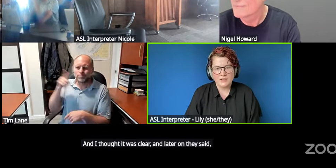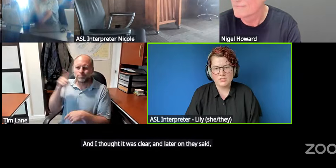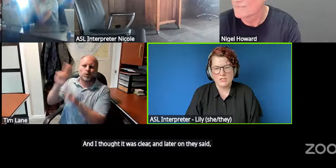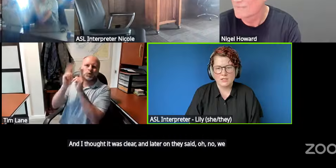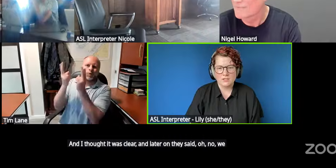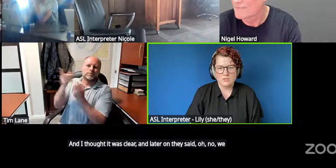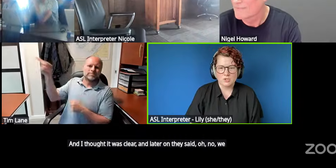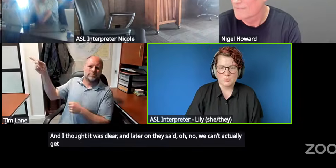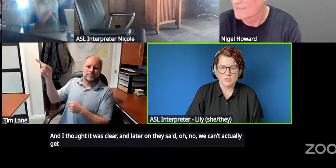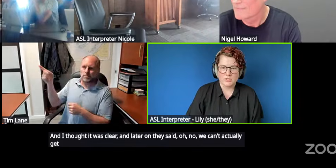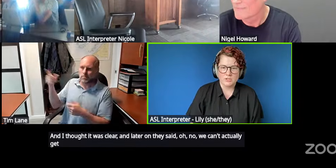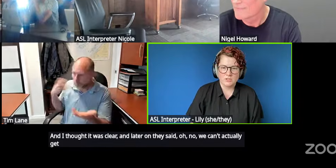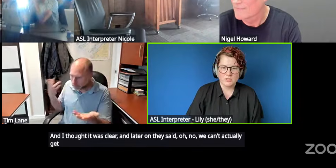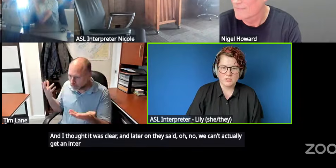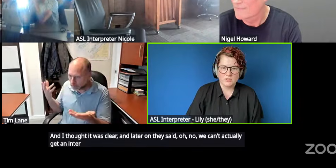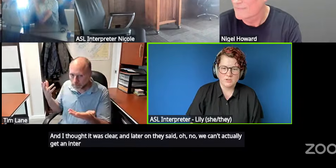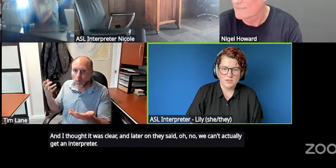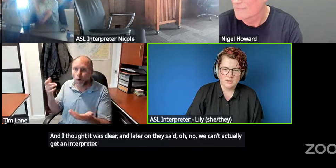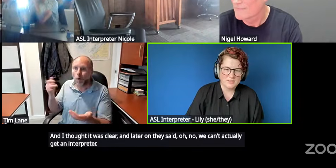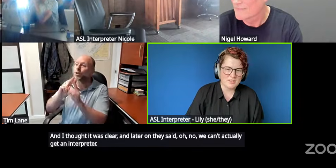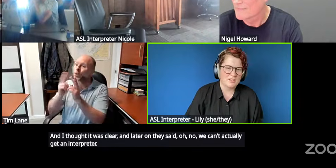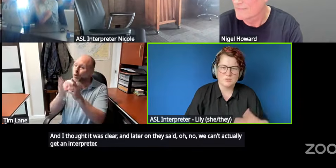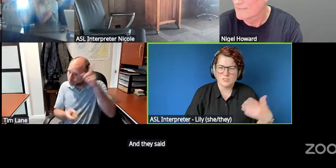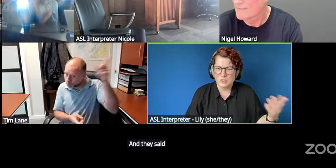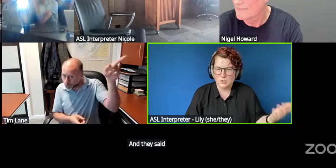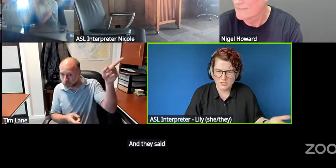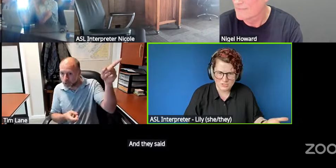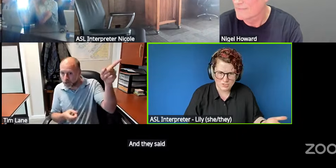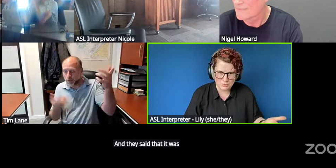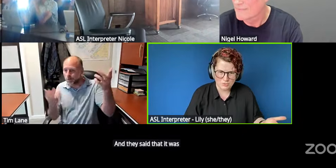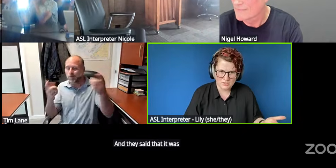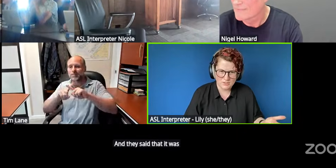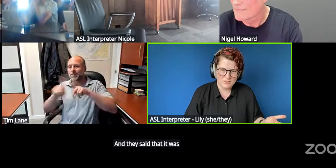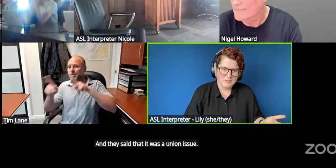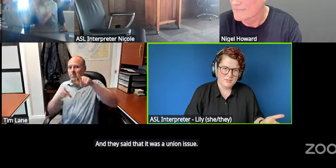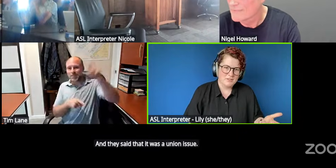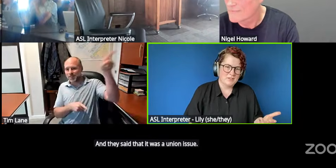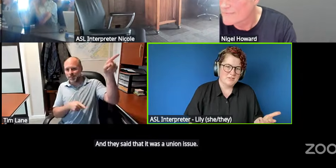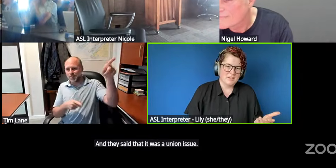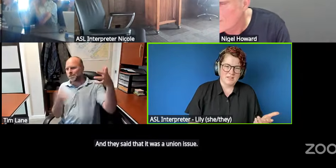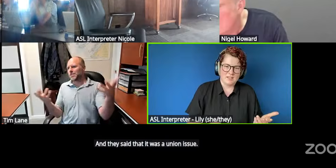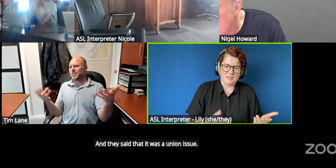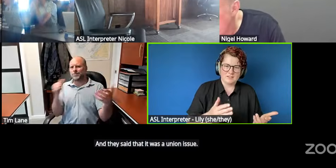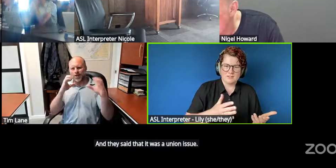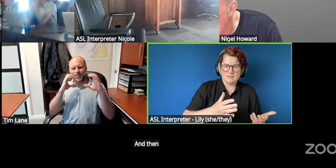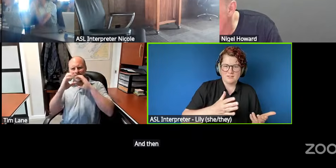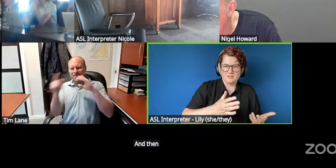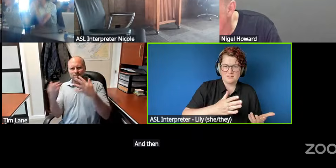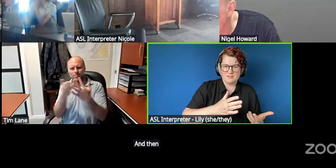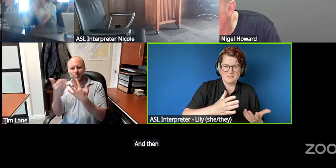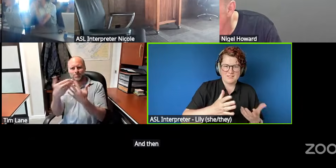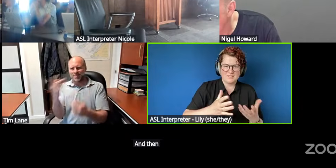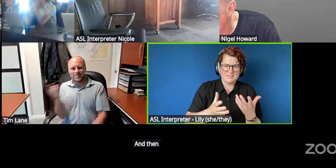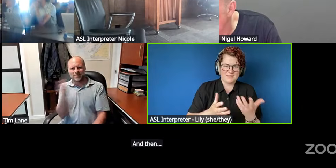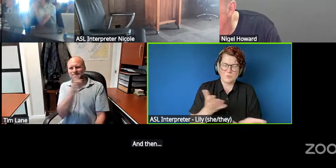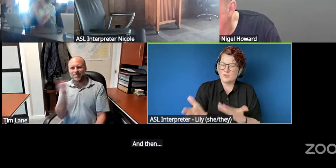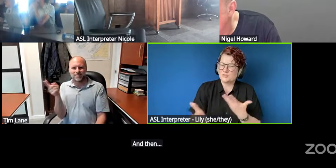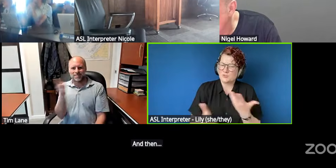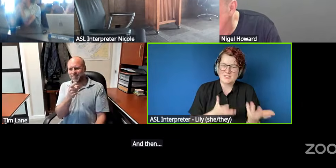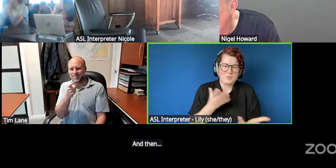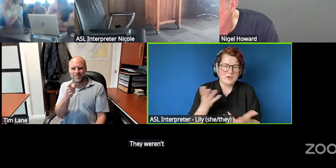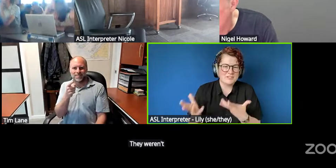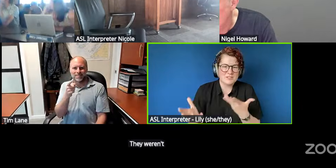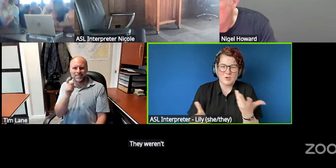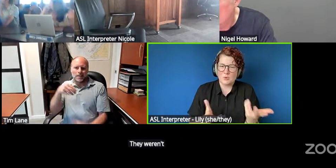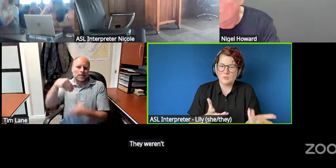we can't actually get an interpreter. And they said that it was a union issue. And then they